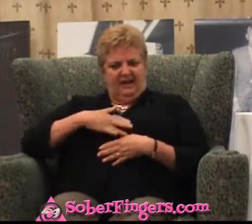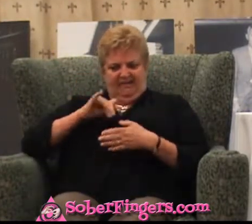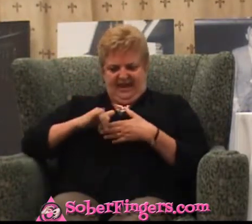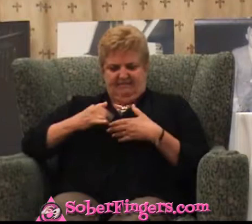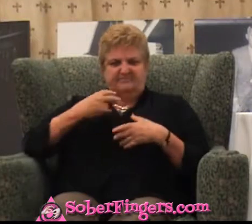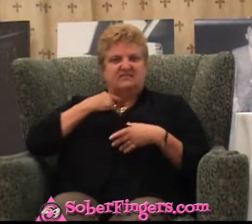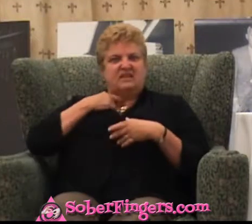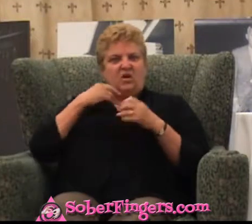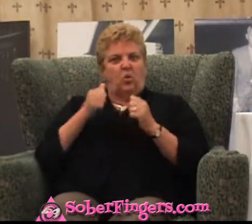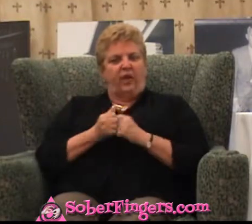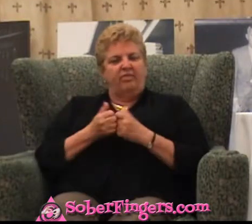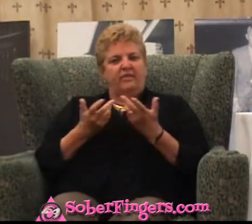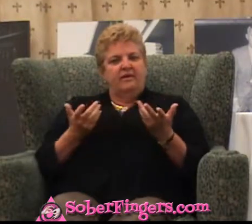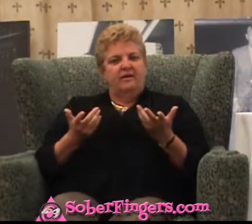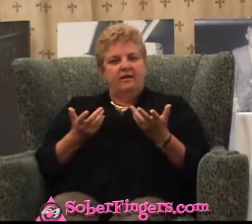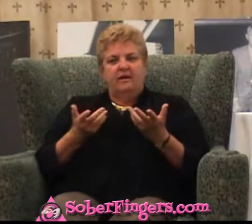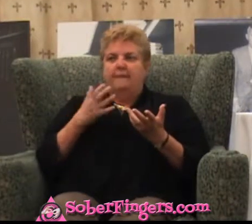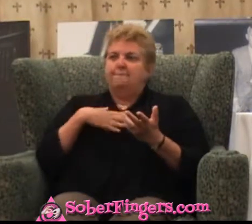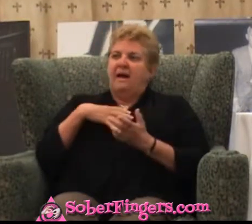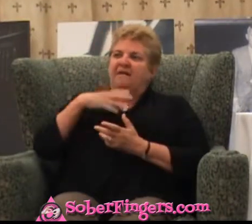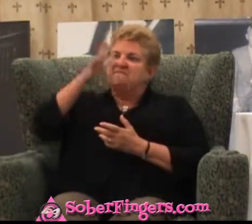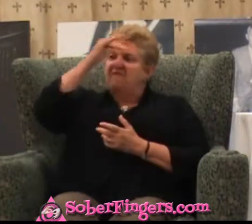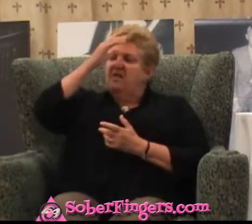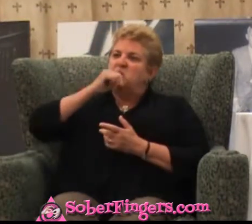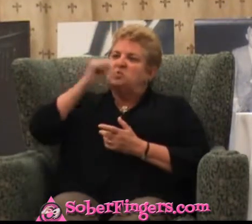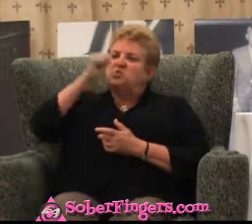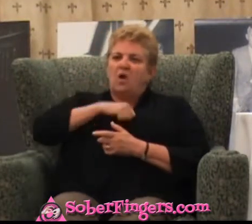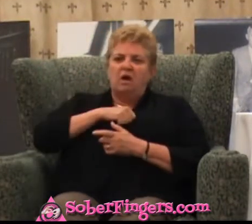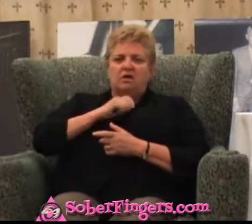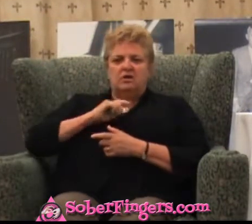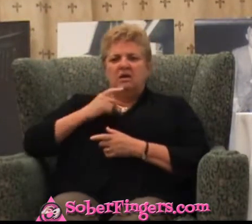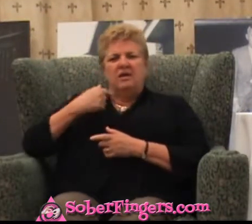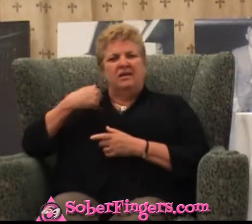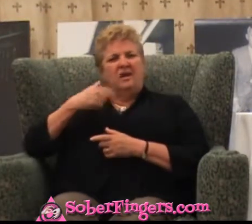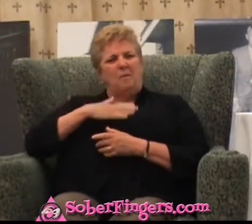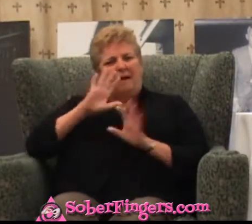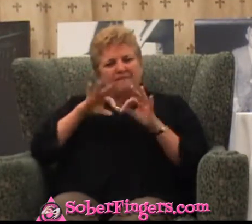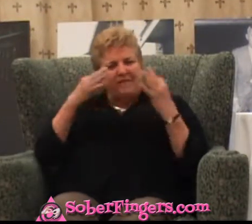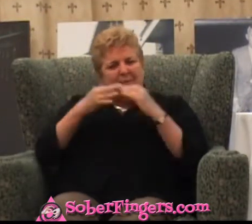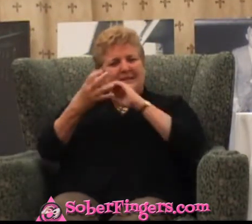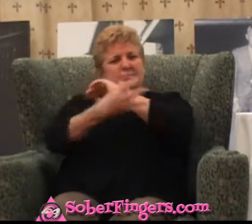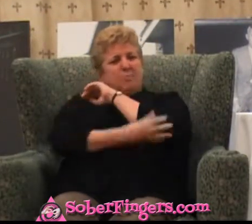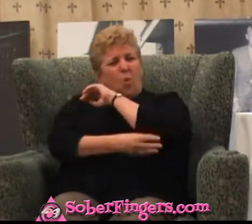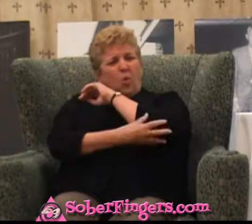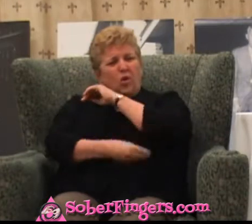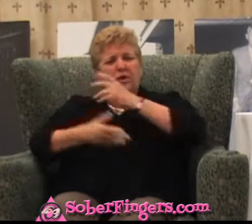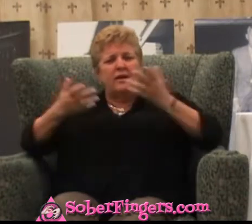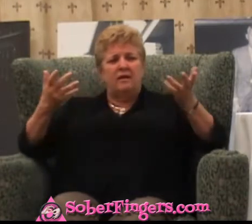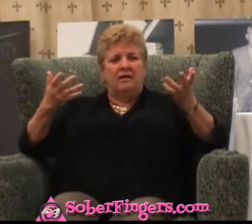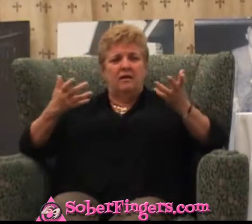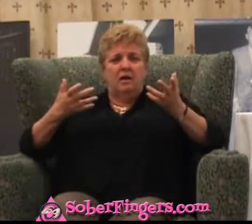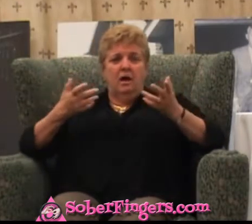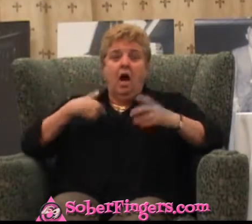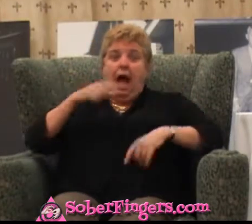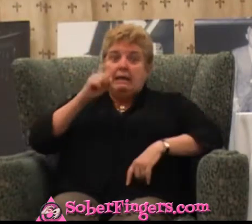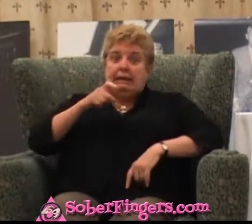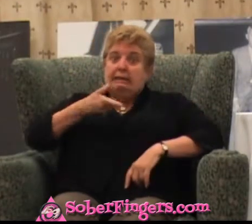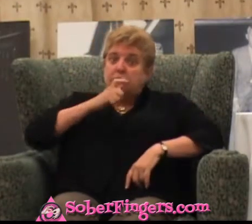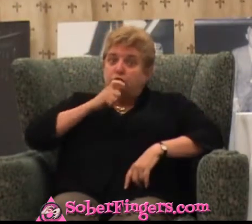this drunk father, we're poor, we're on but shoot, I needed a drink. Shoot.